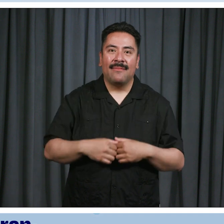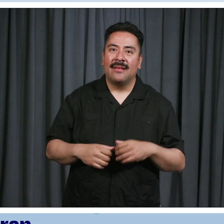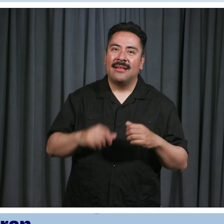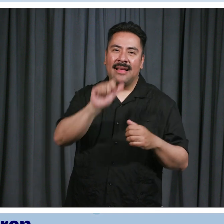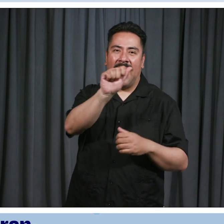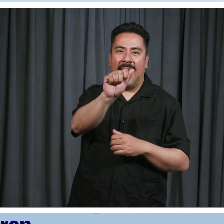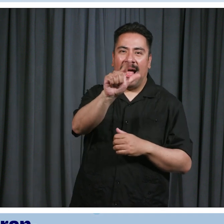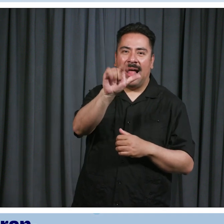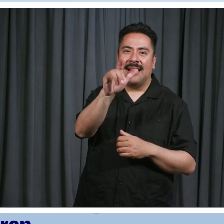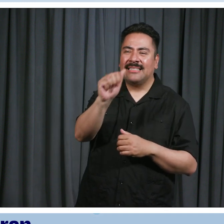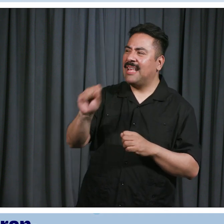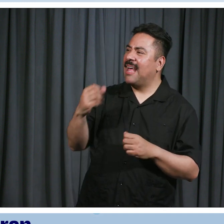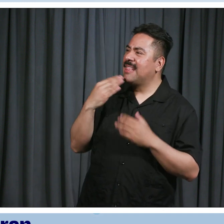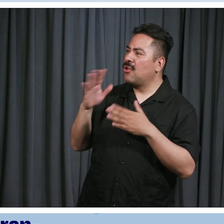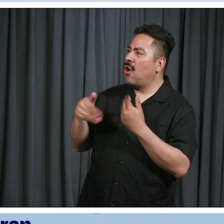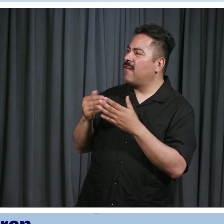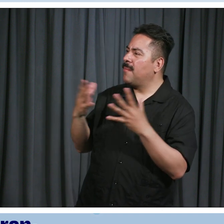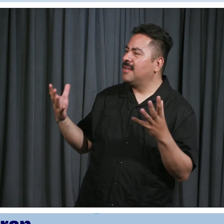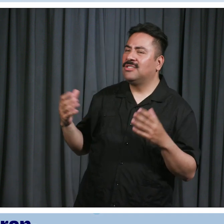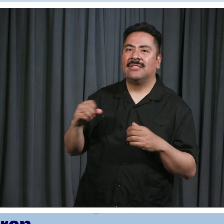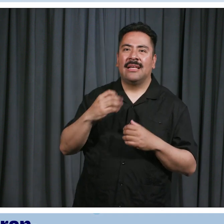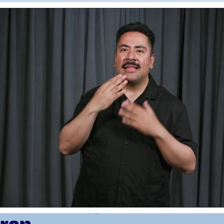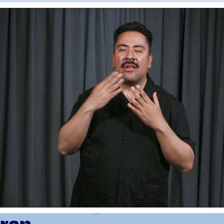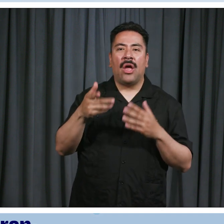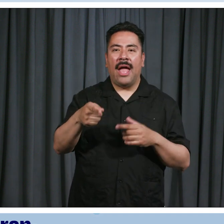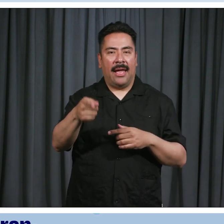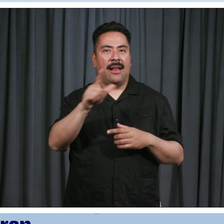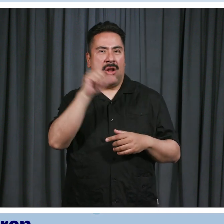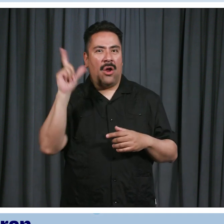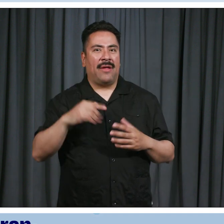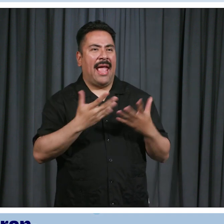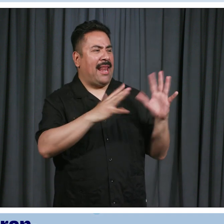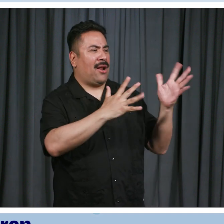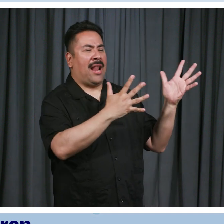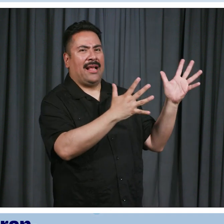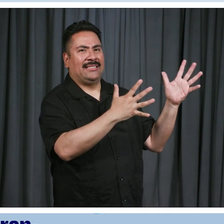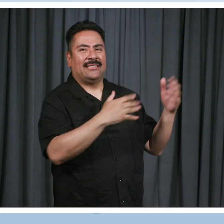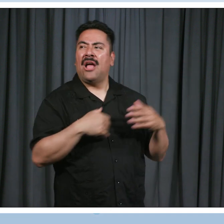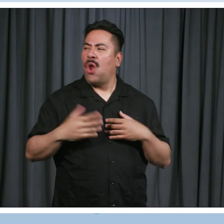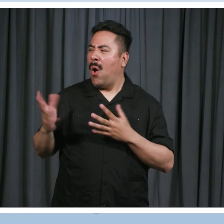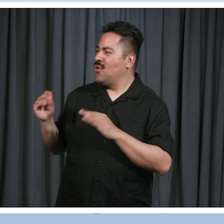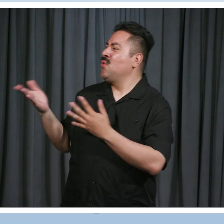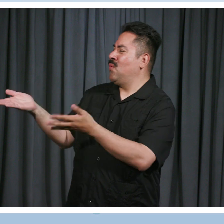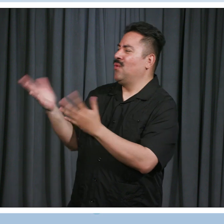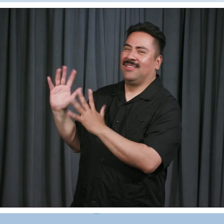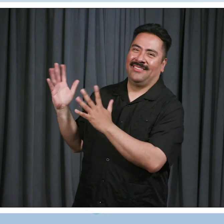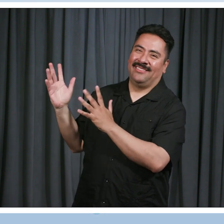thank you all very much. Thank you. Yeah, and a round of applause for you guys. Yeah.